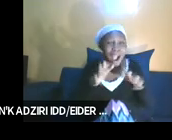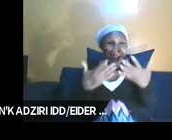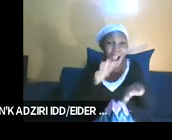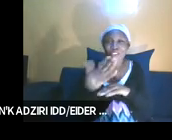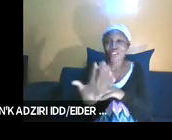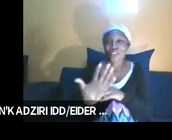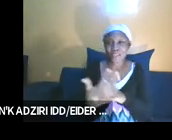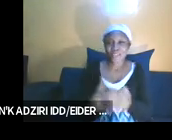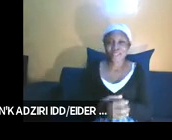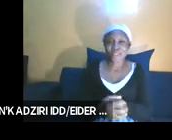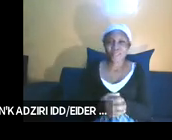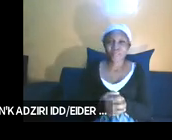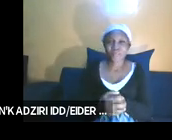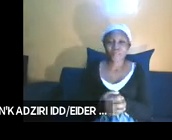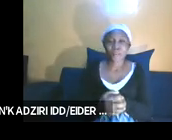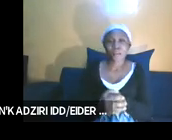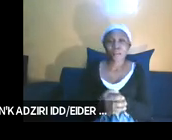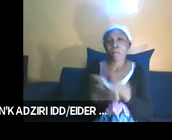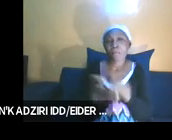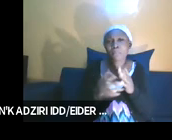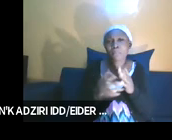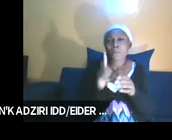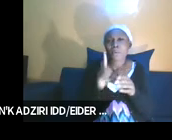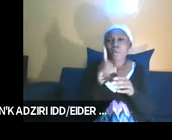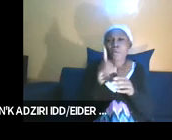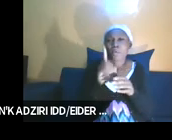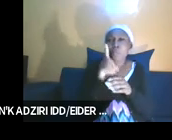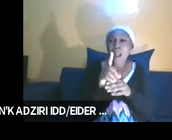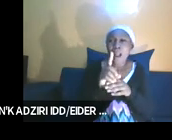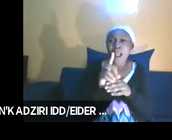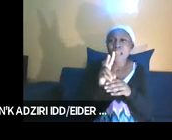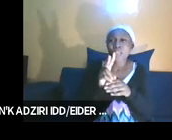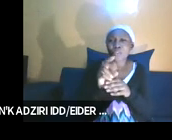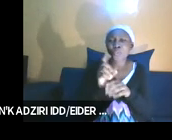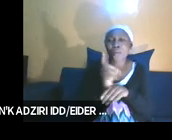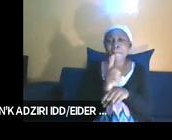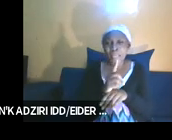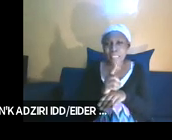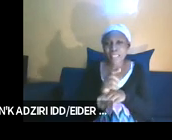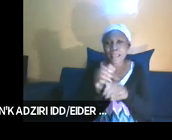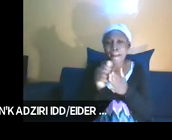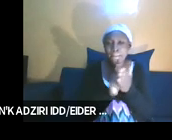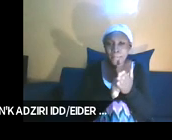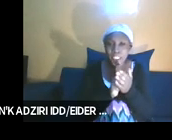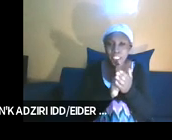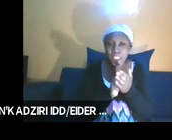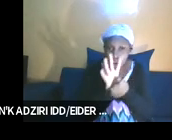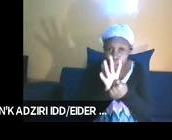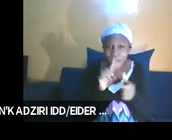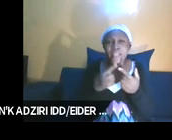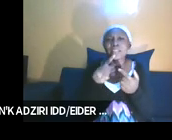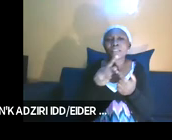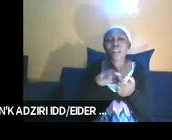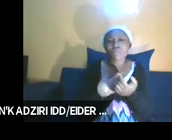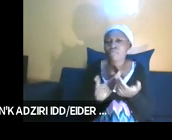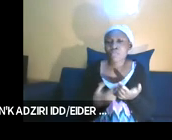So if you want to spend a couple of minutes, go to page at this point 14 and tell us why, what are you hoping to learn? And if there are not